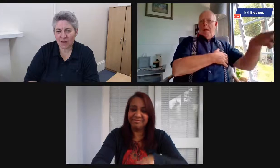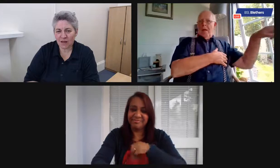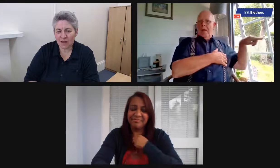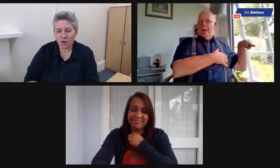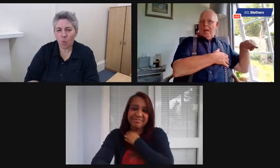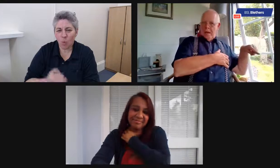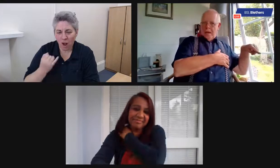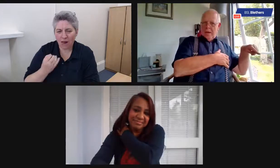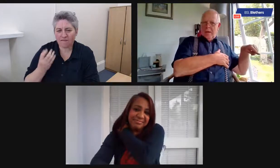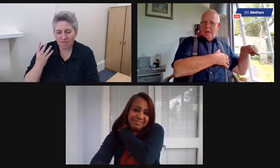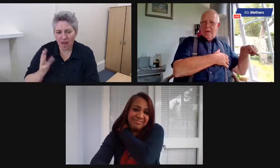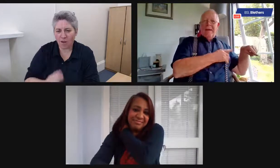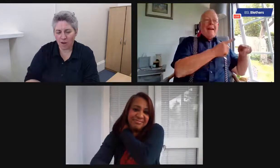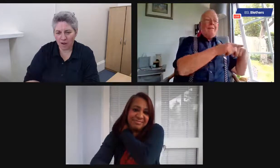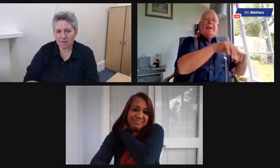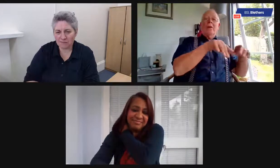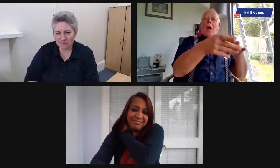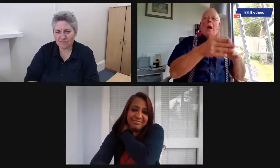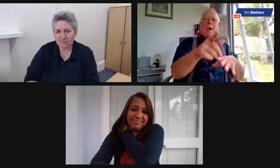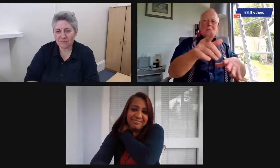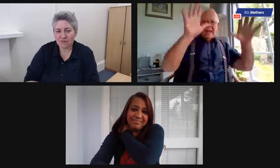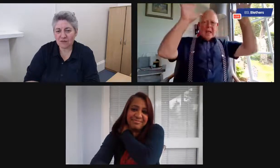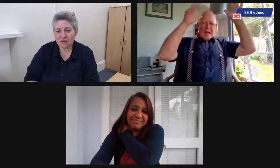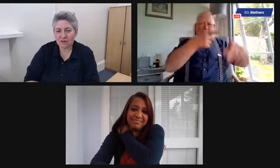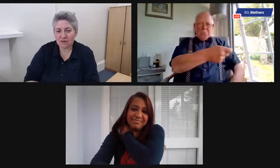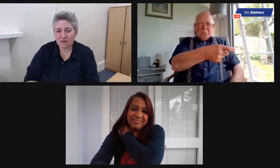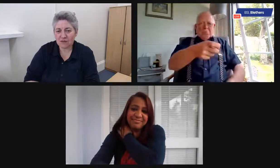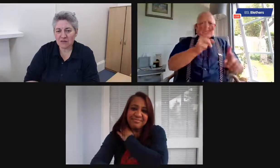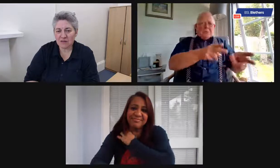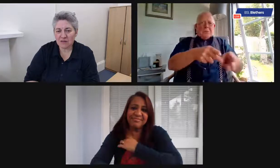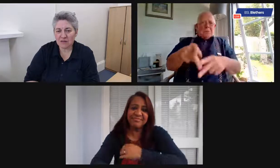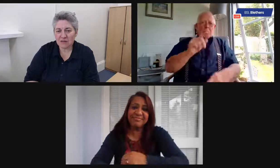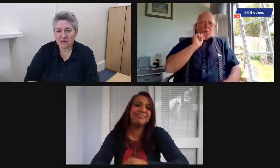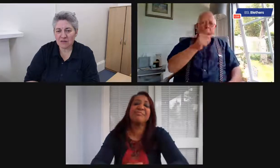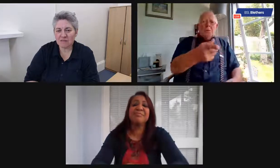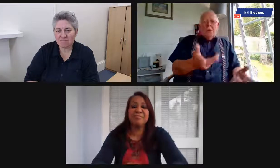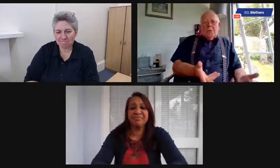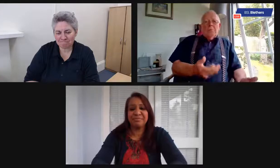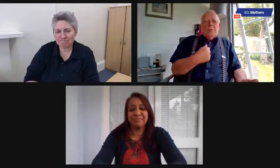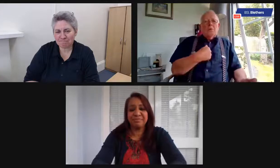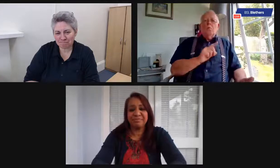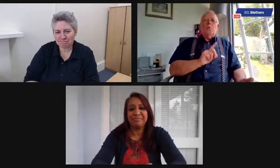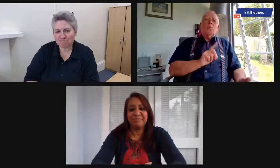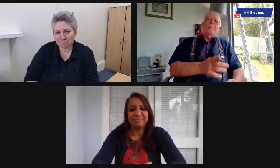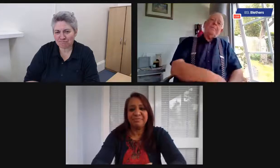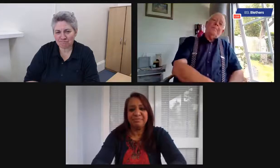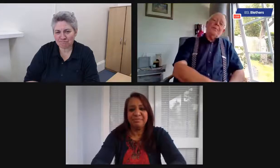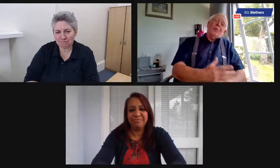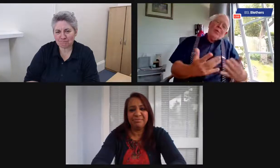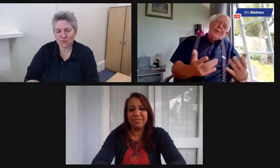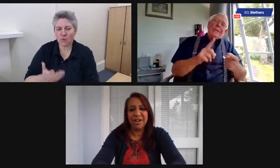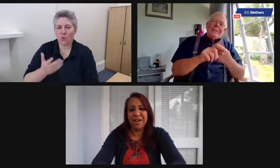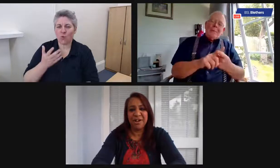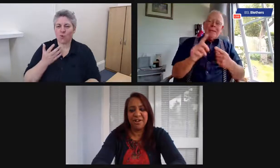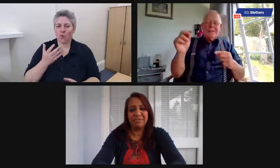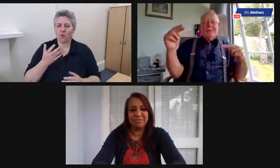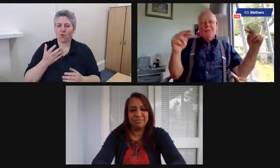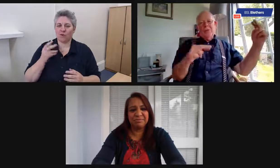to cultivate it. I might want to keep it. But or you might appreciate it in the countryside, but not in your garden. So